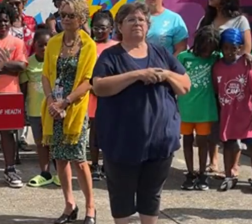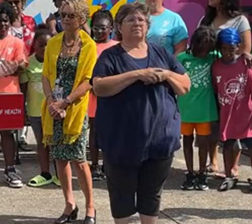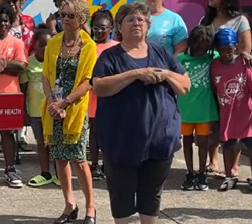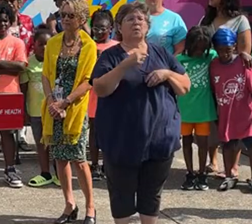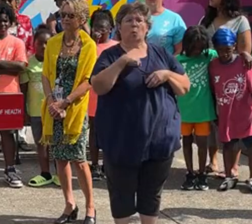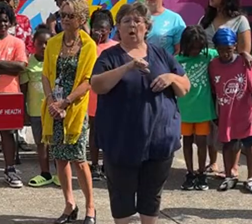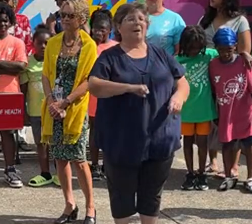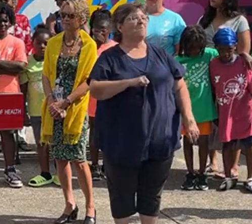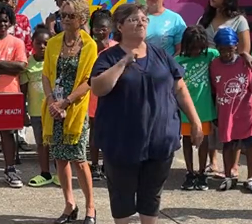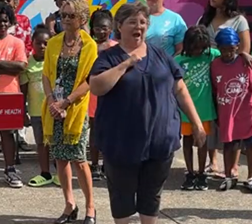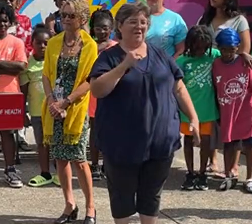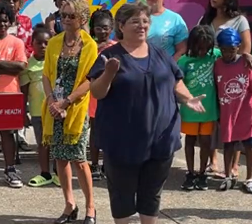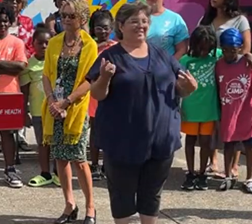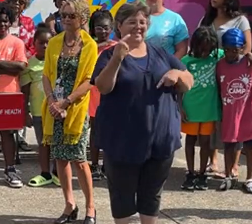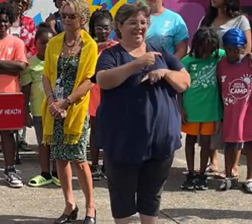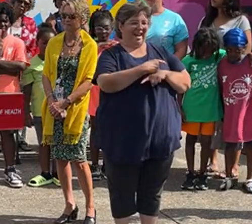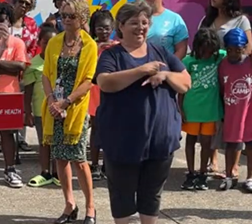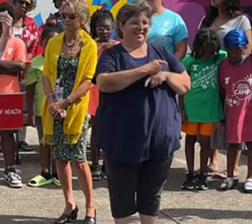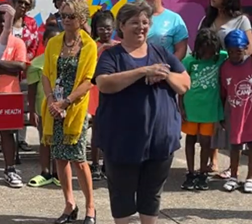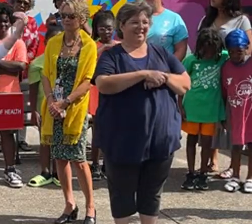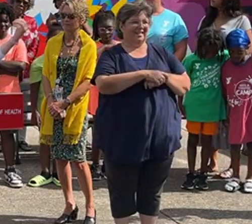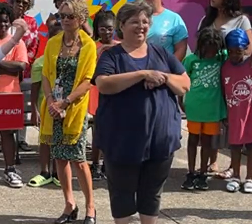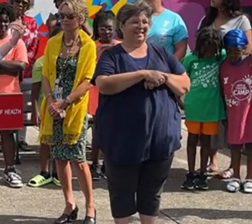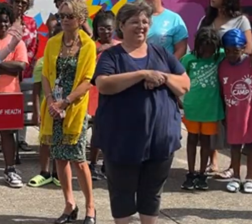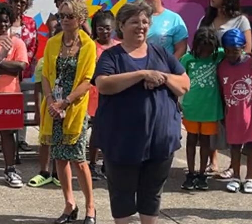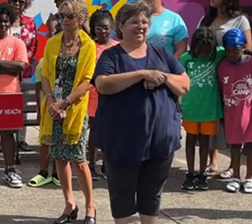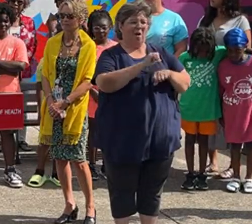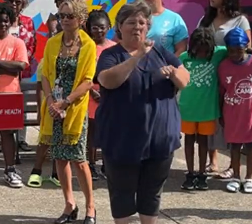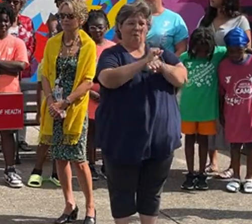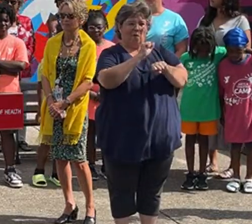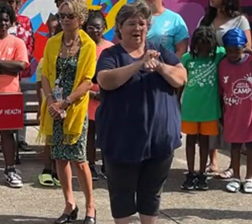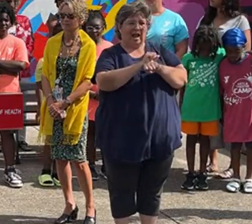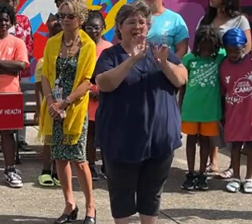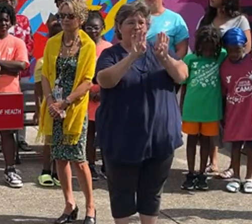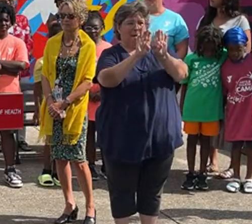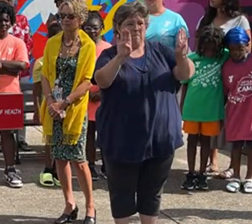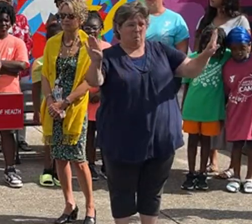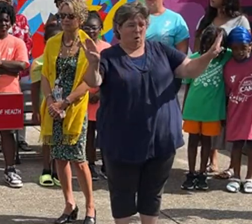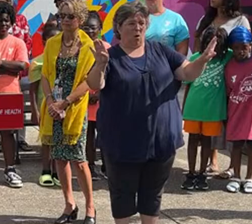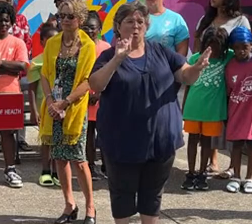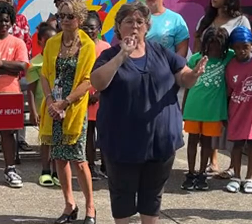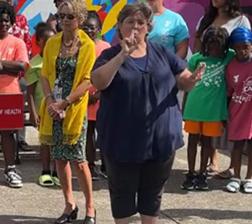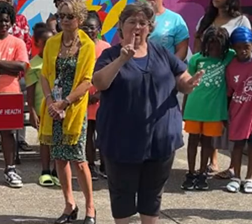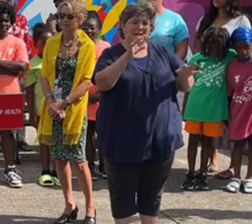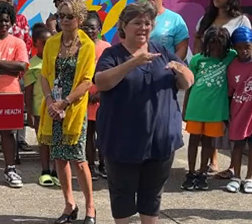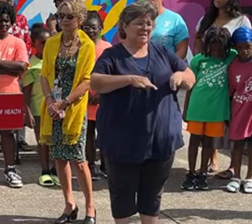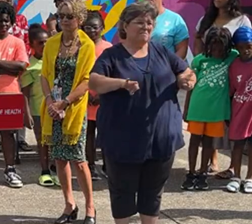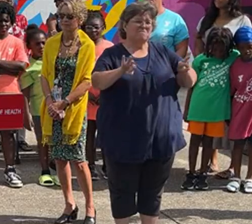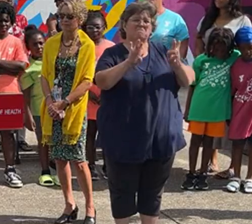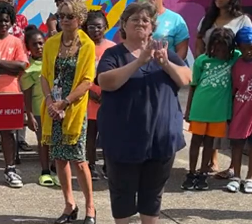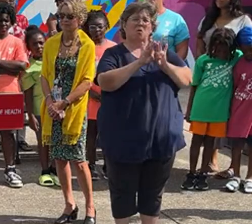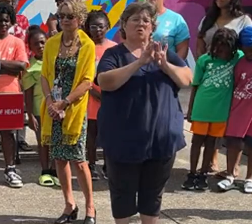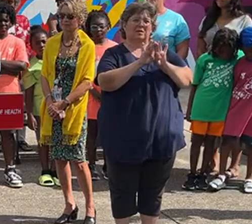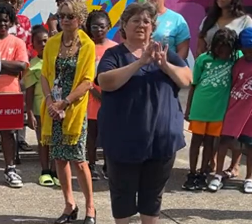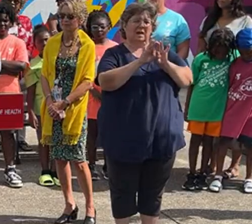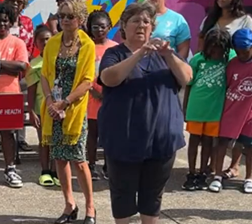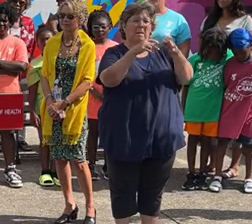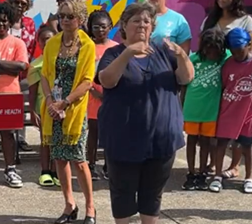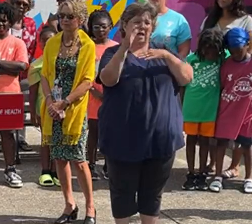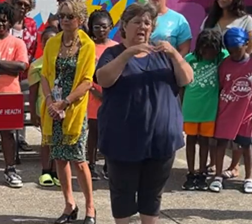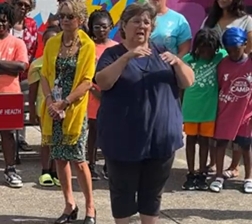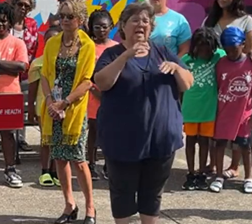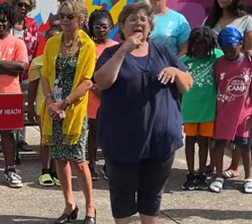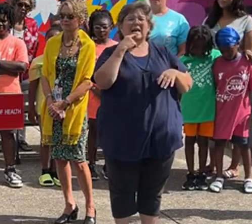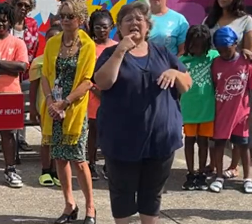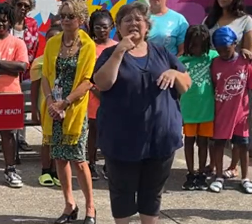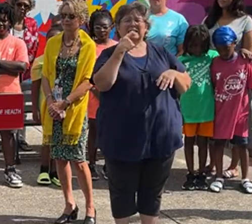are proud to be here today working on this mural at this really important location. As the county